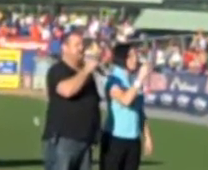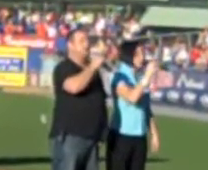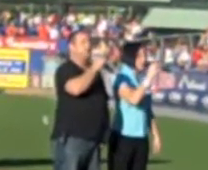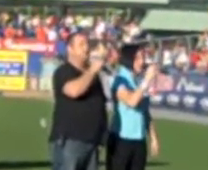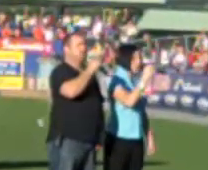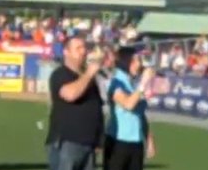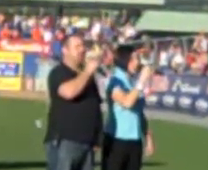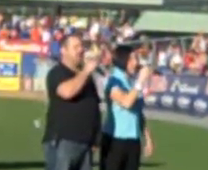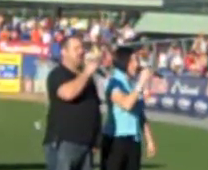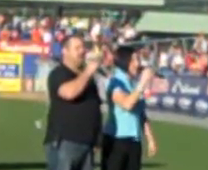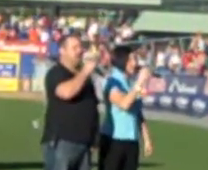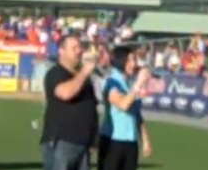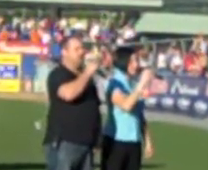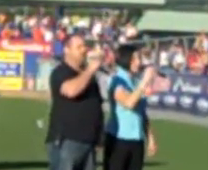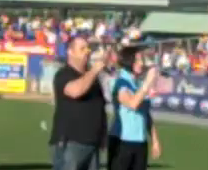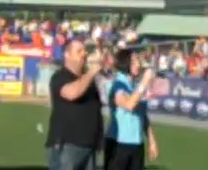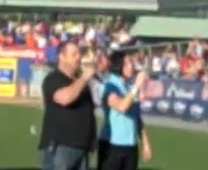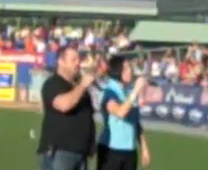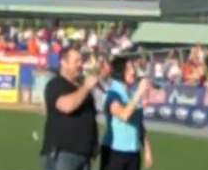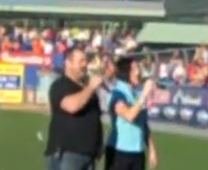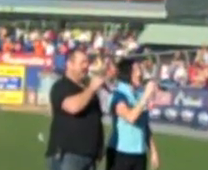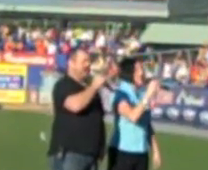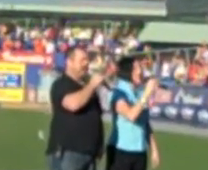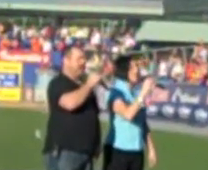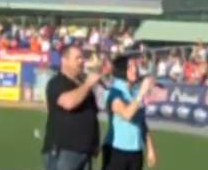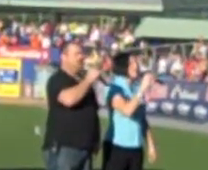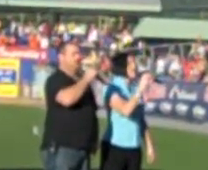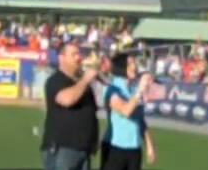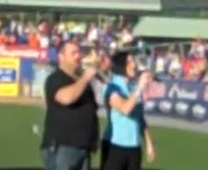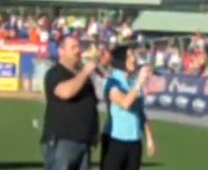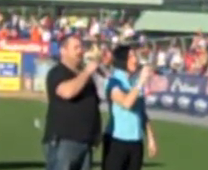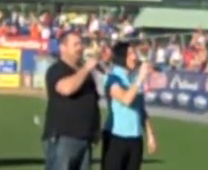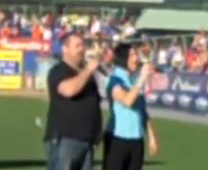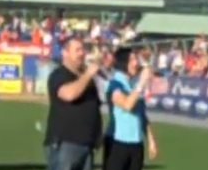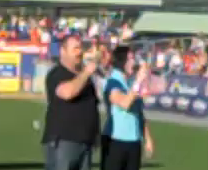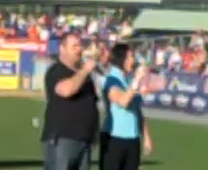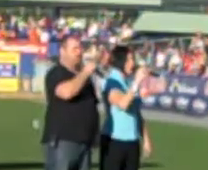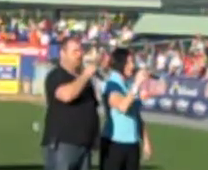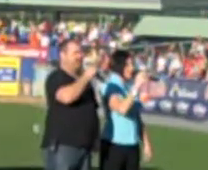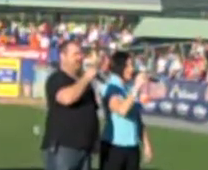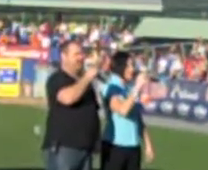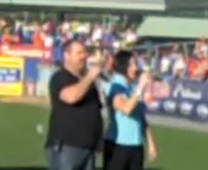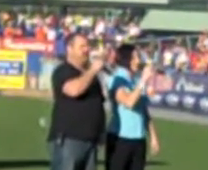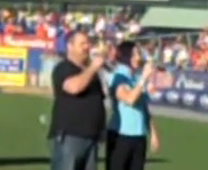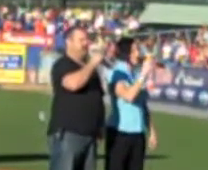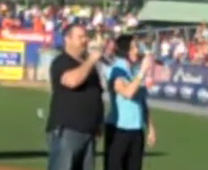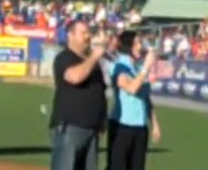star-spangled banner yet wave,